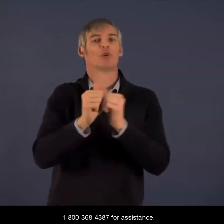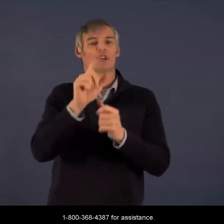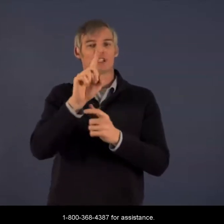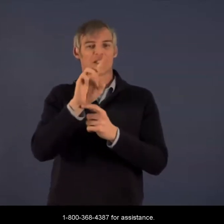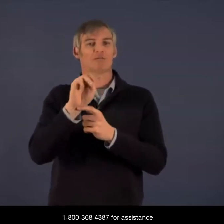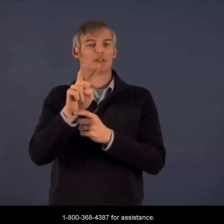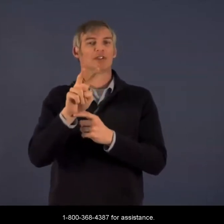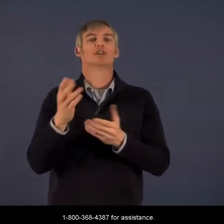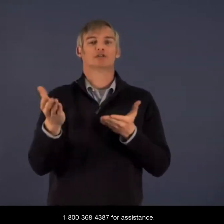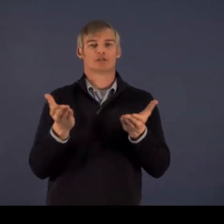1-800-368-4387 for assistance.